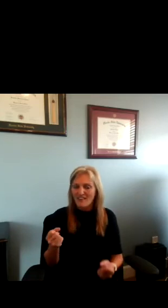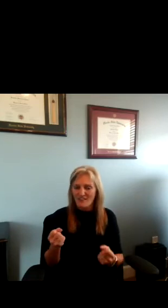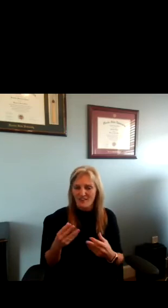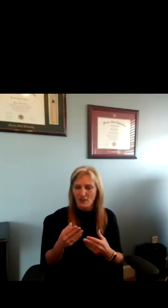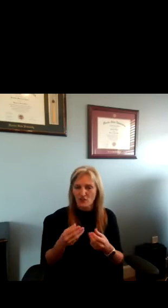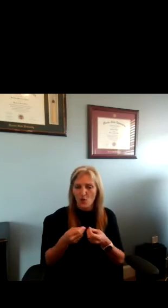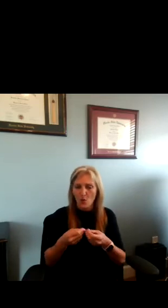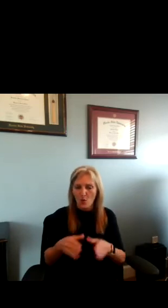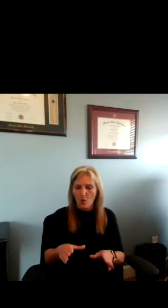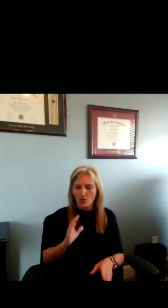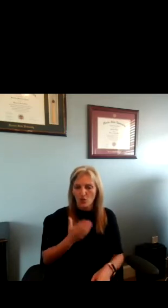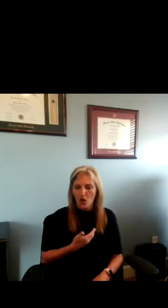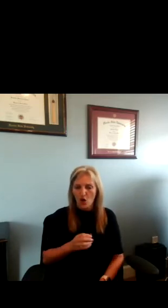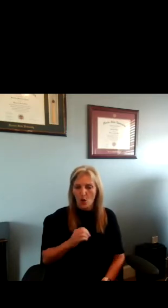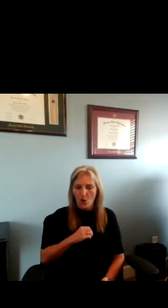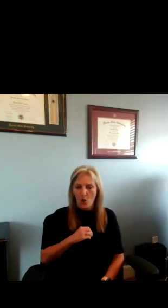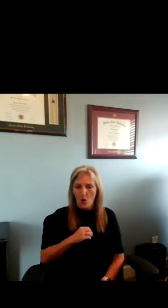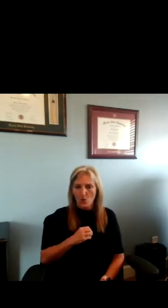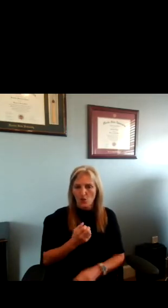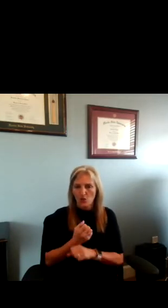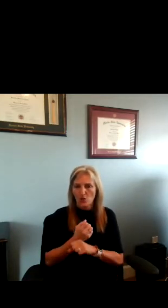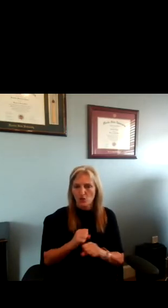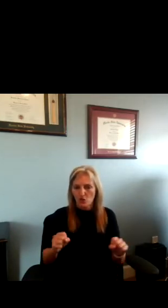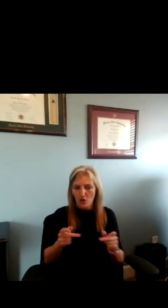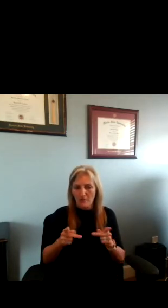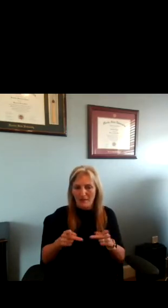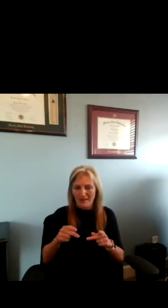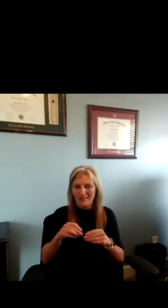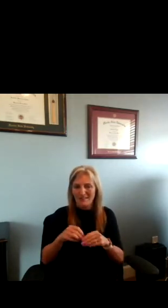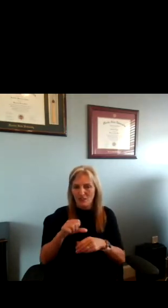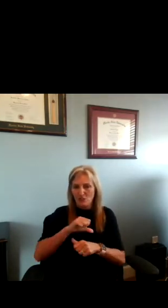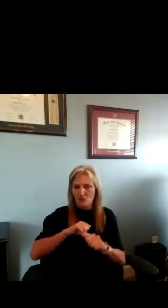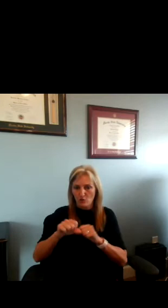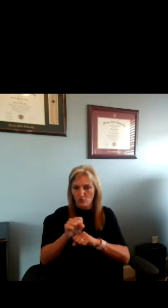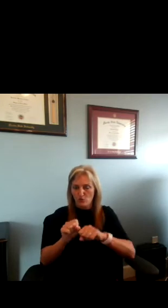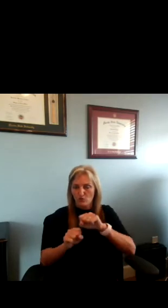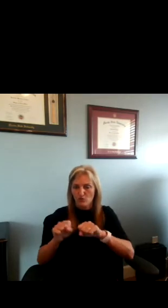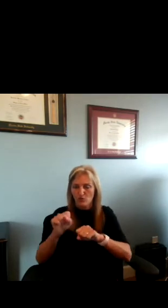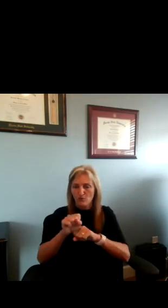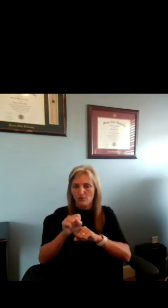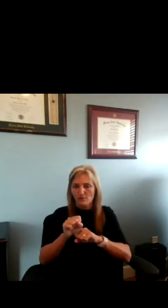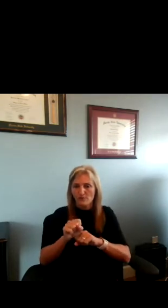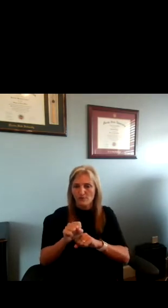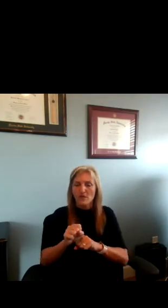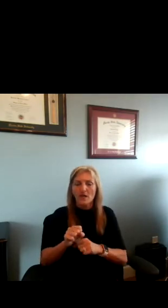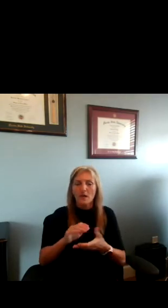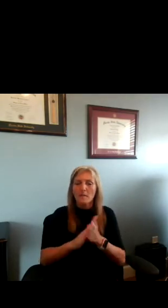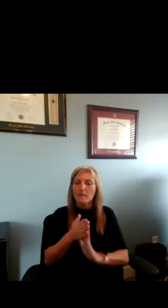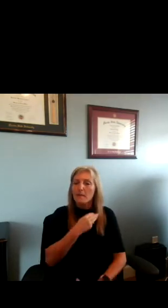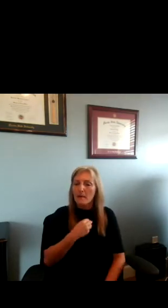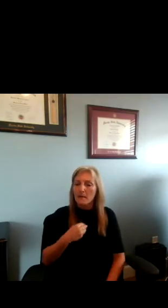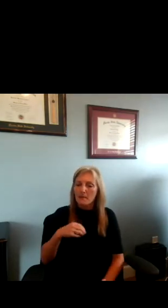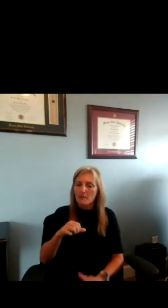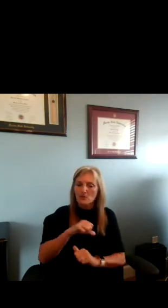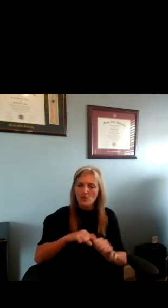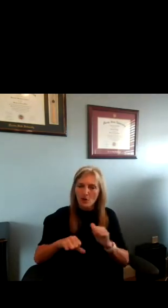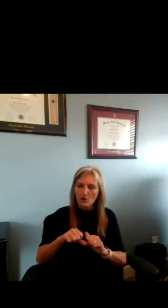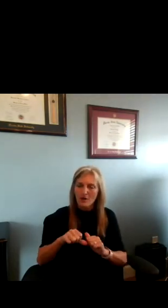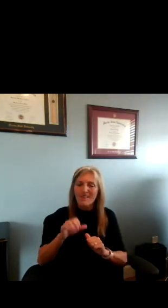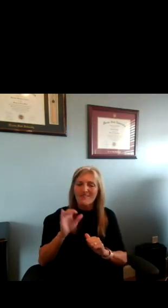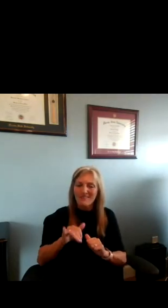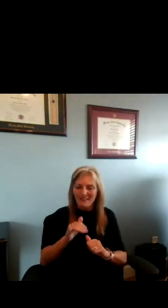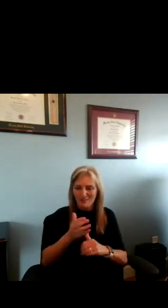losing our own secure place in the social structure. Being a member of society is a